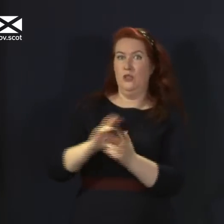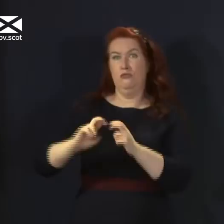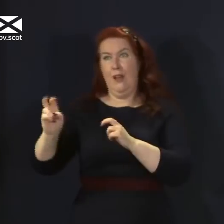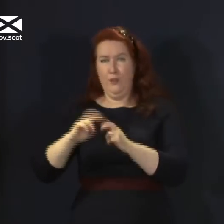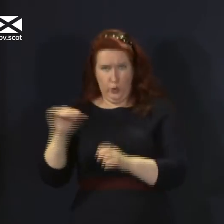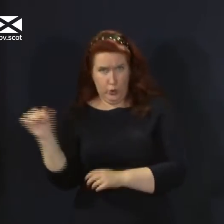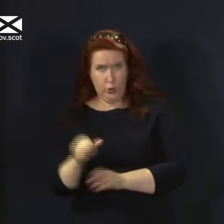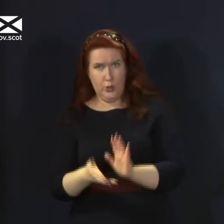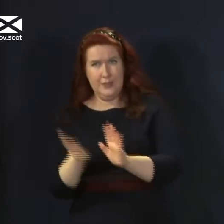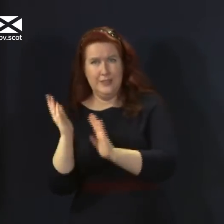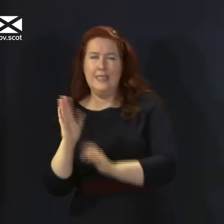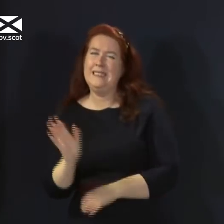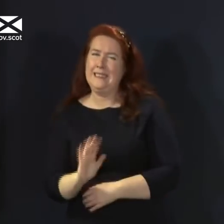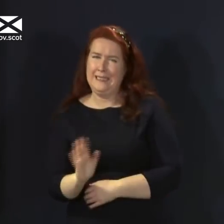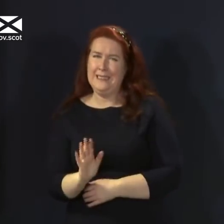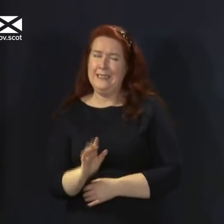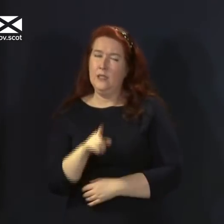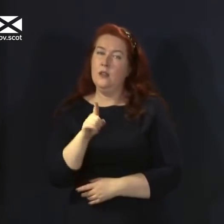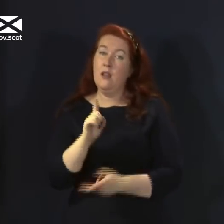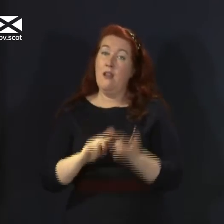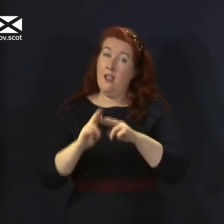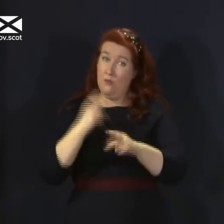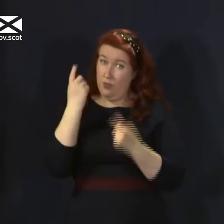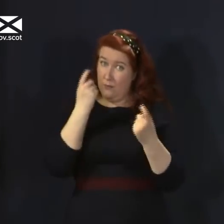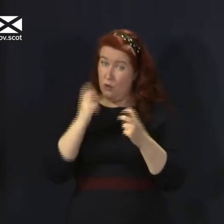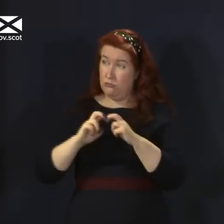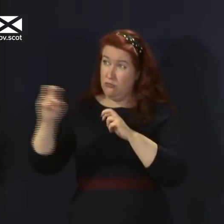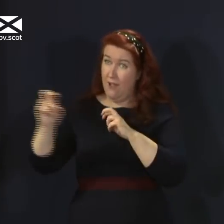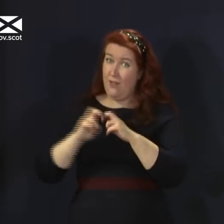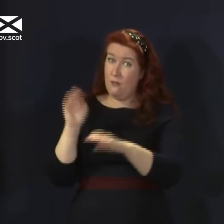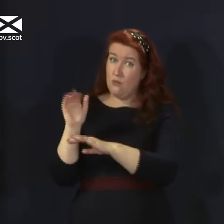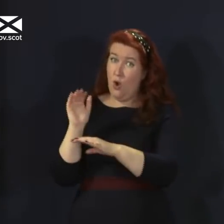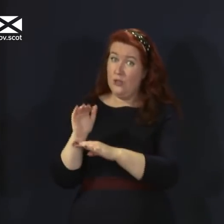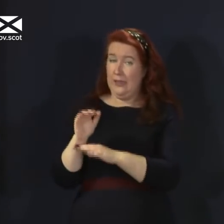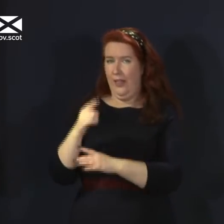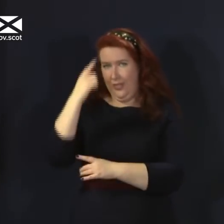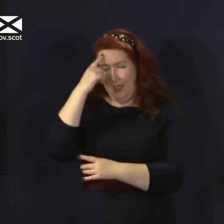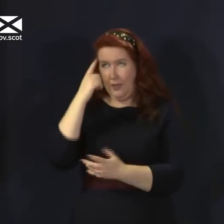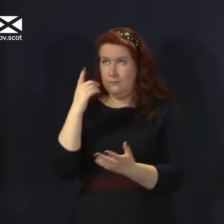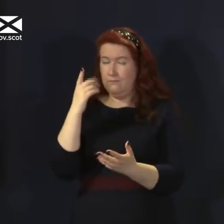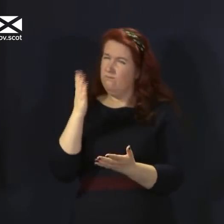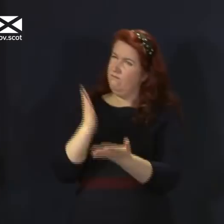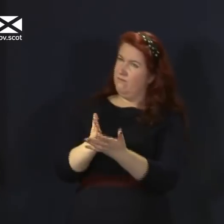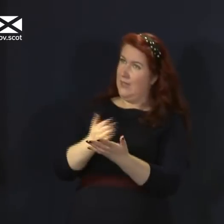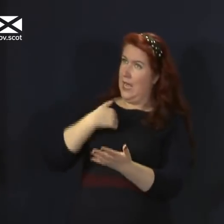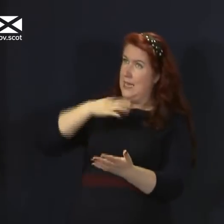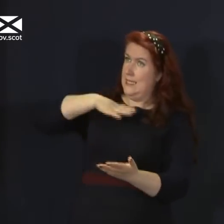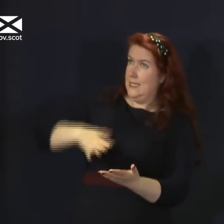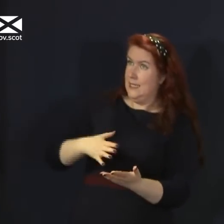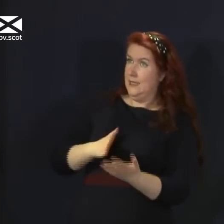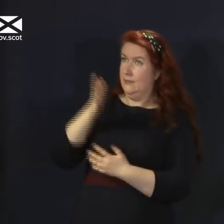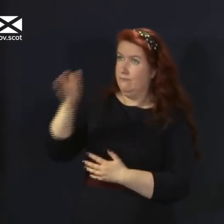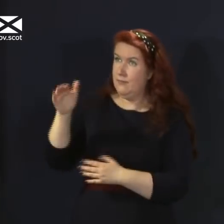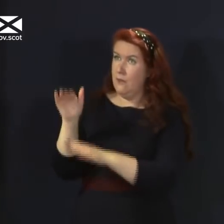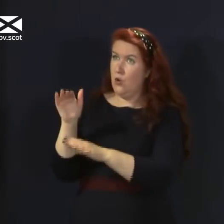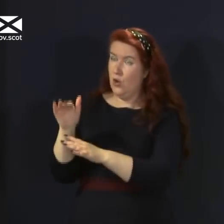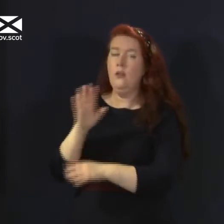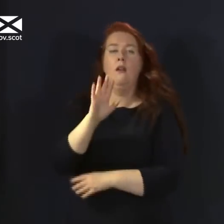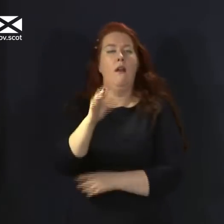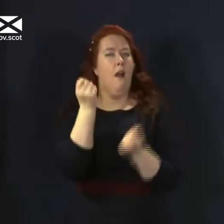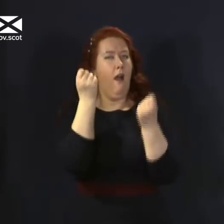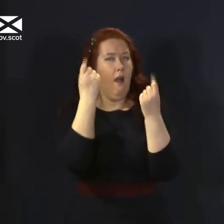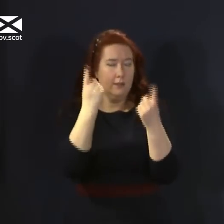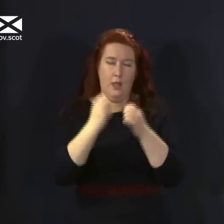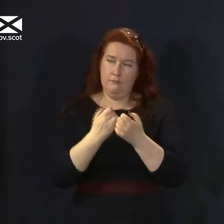desirable. Everyone should think seriously about whether they need to travel abroad this summer. Now, I know that for many people,